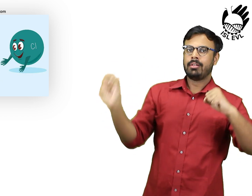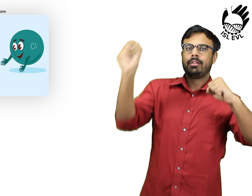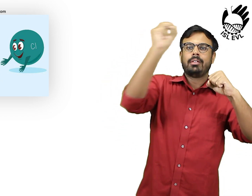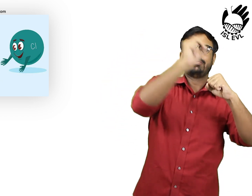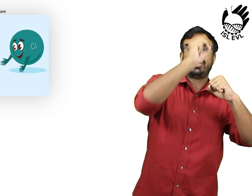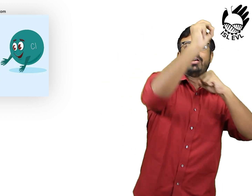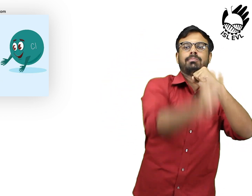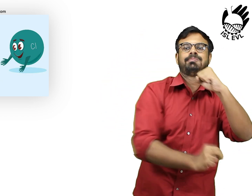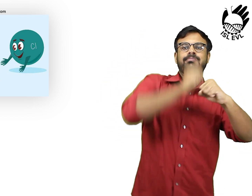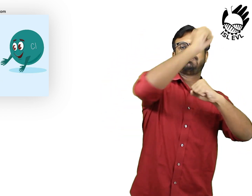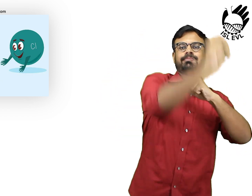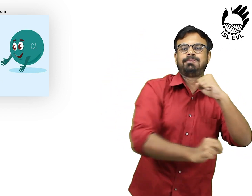they create a sort of connection.